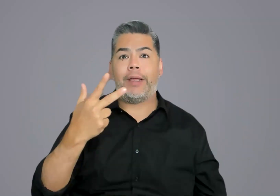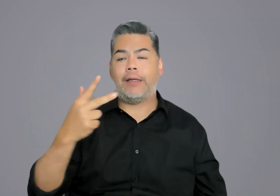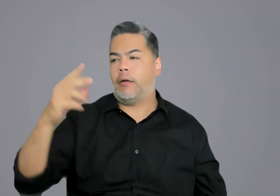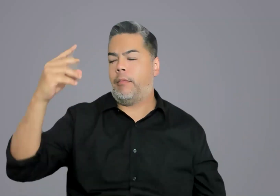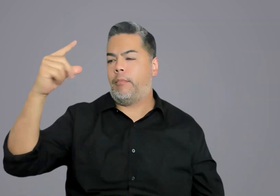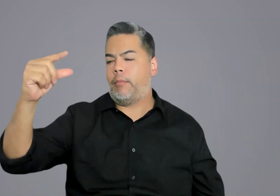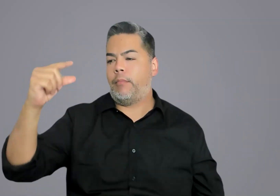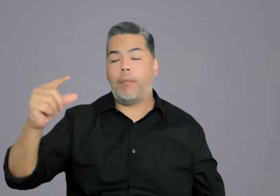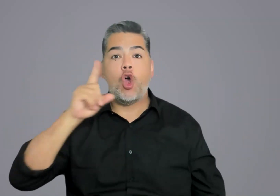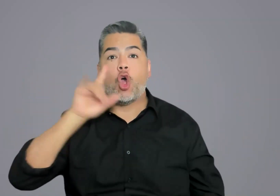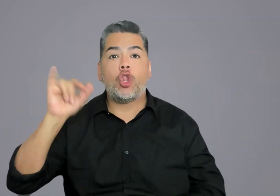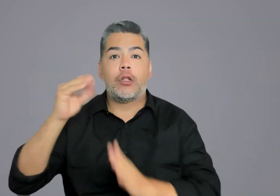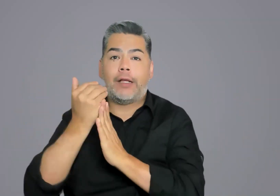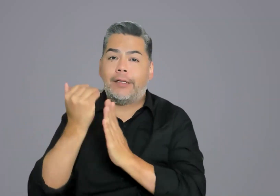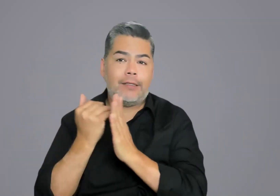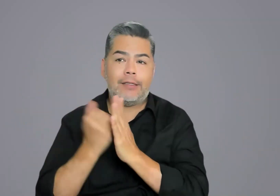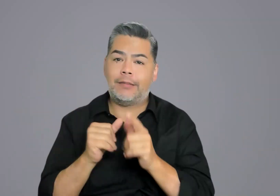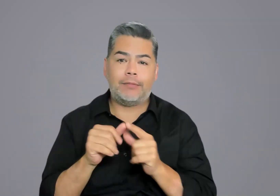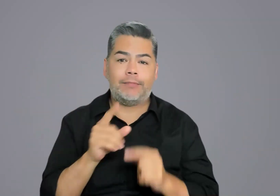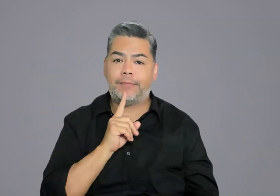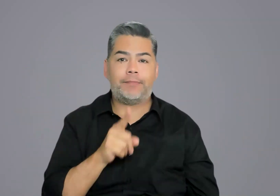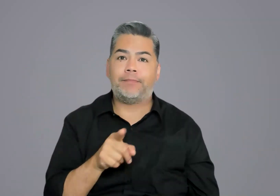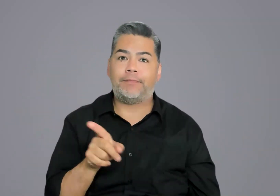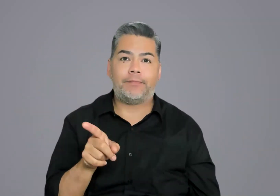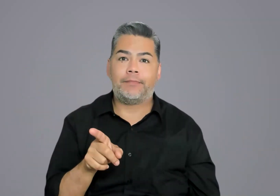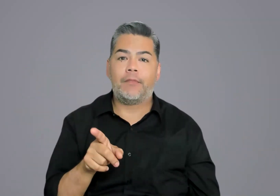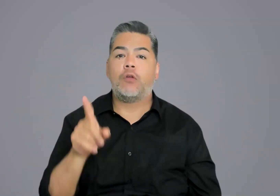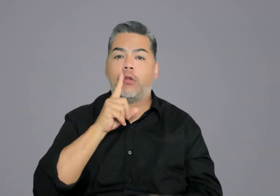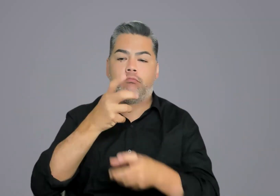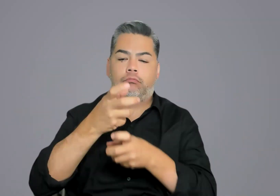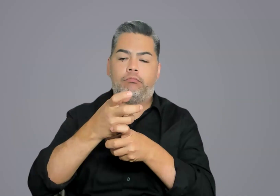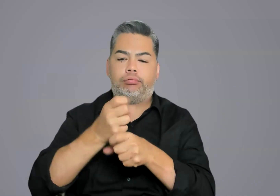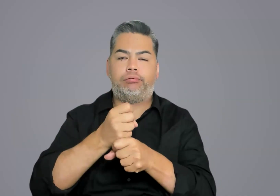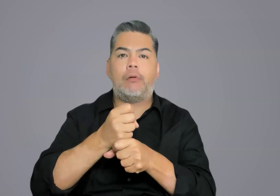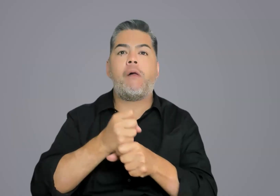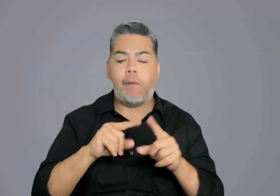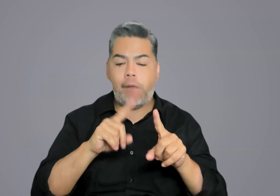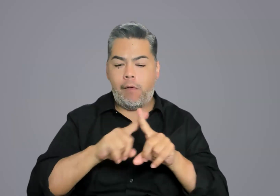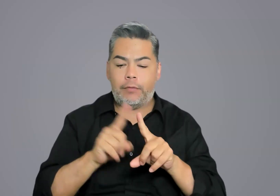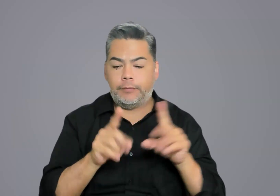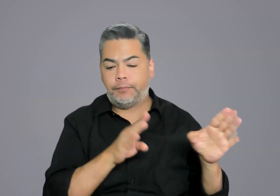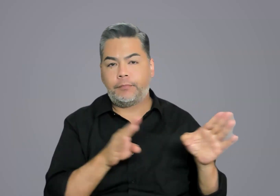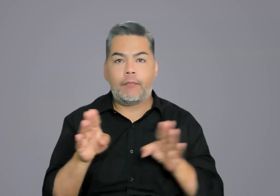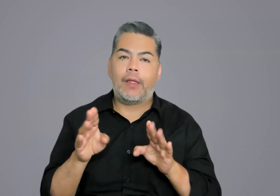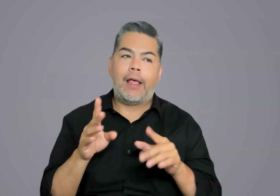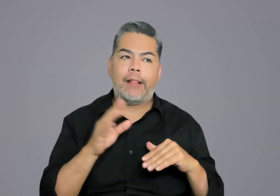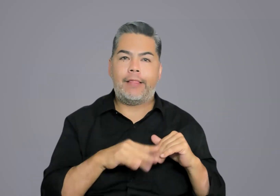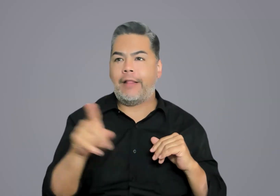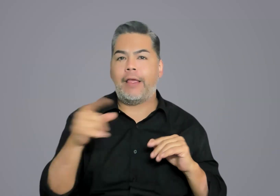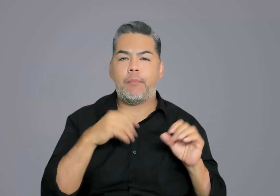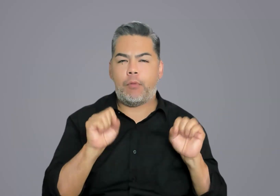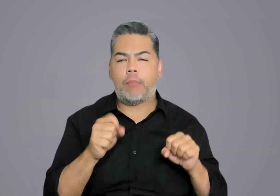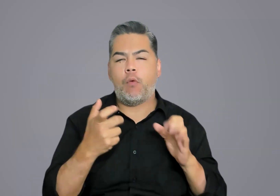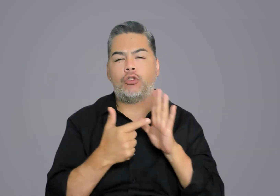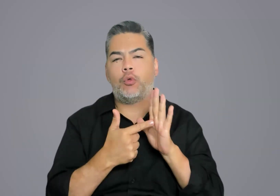be a list, but really aren't. And so it really crunches things up in a different order than they probably want to